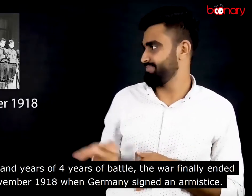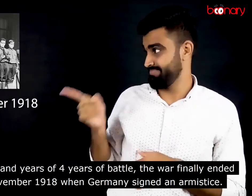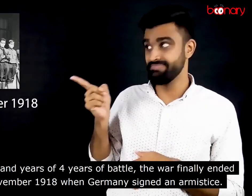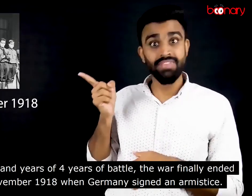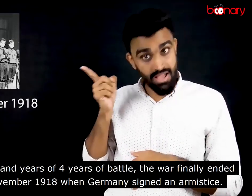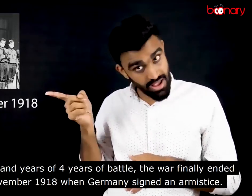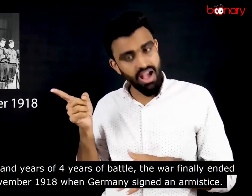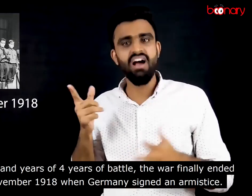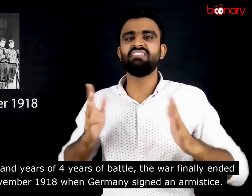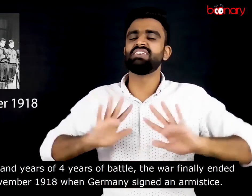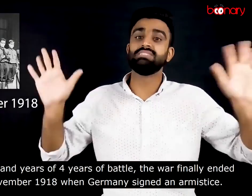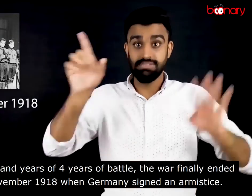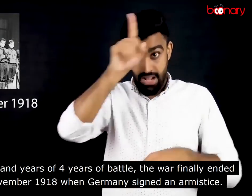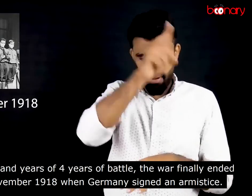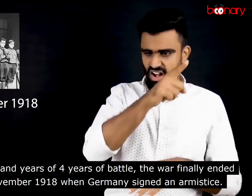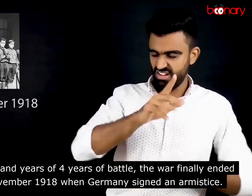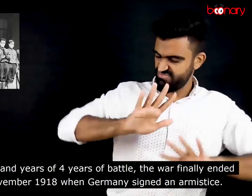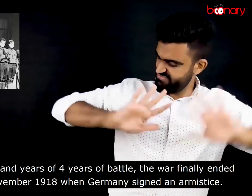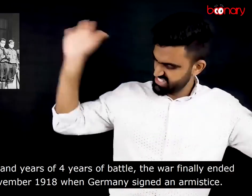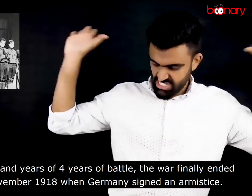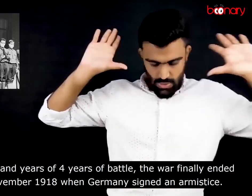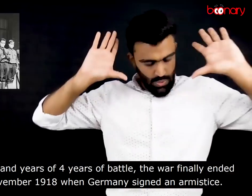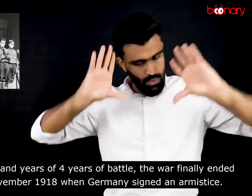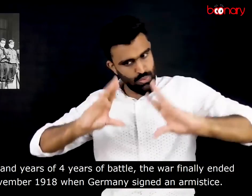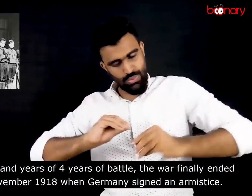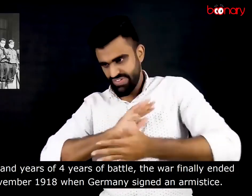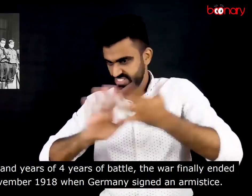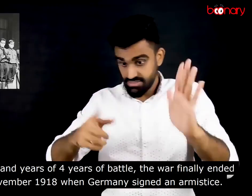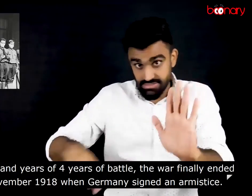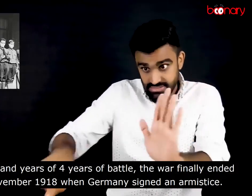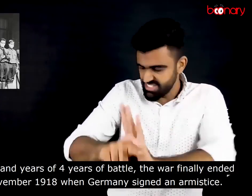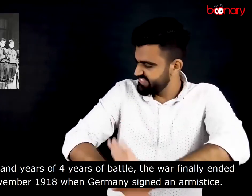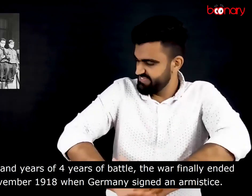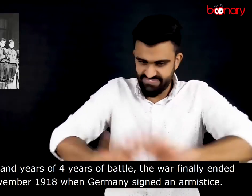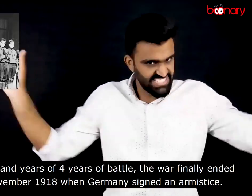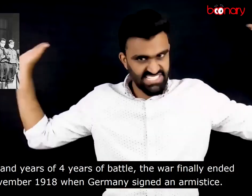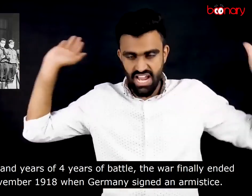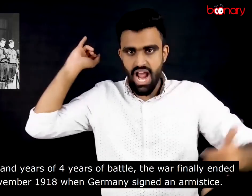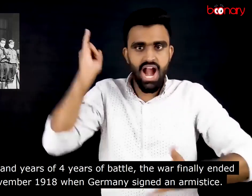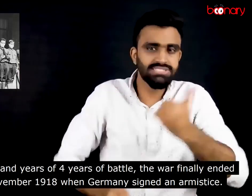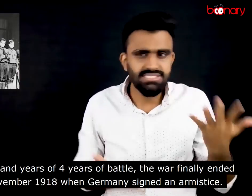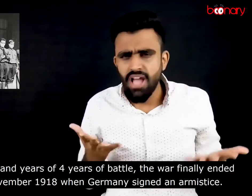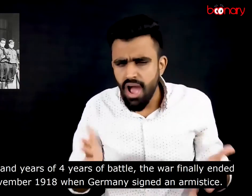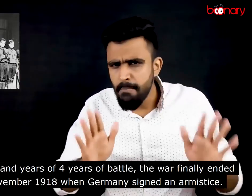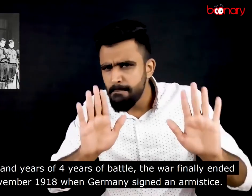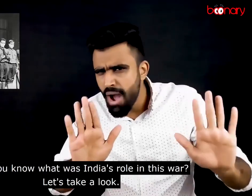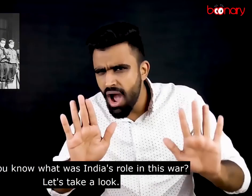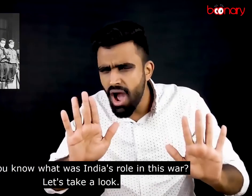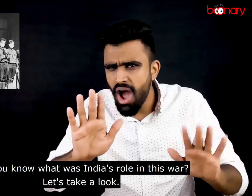on 11th November 1918 when Germany signed an armistice. Do you